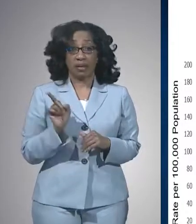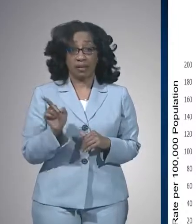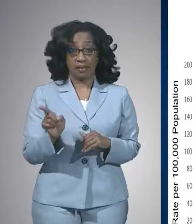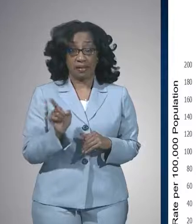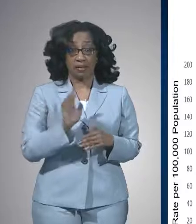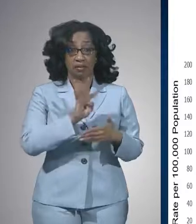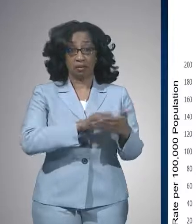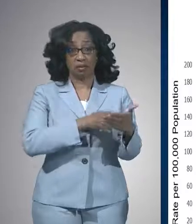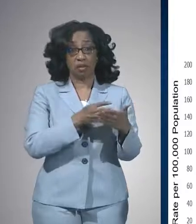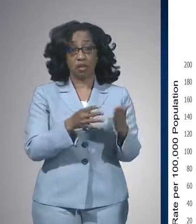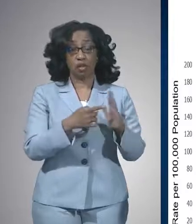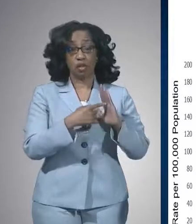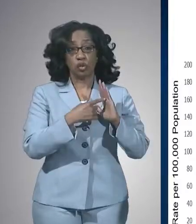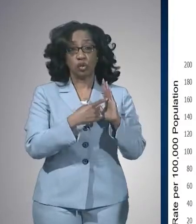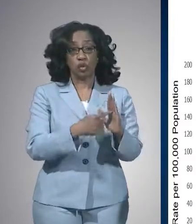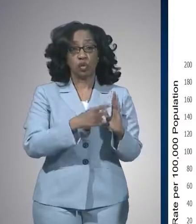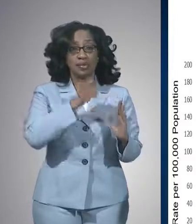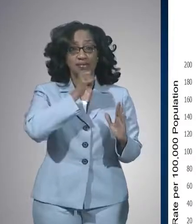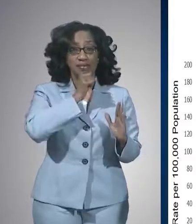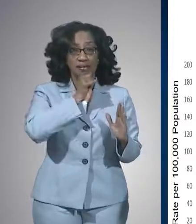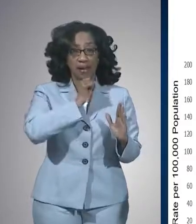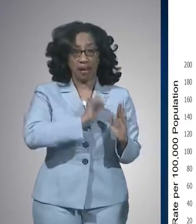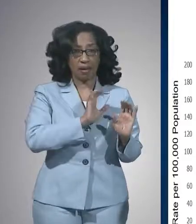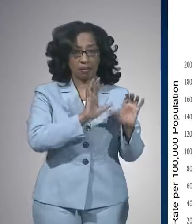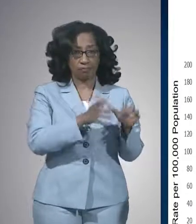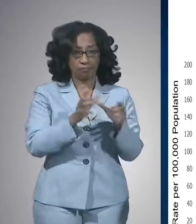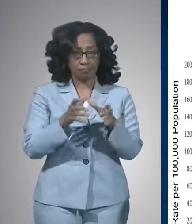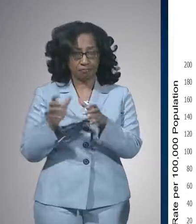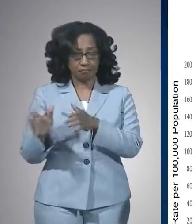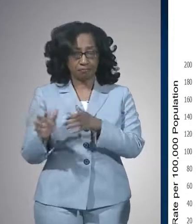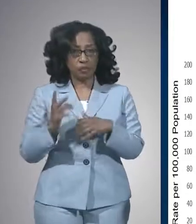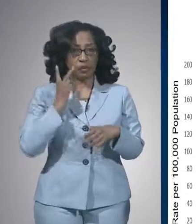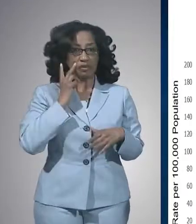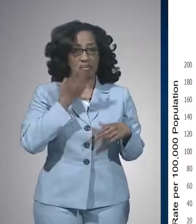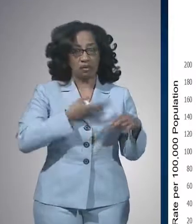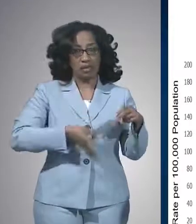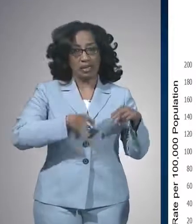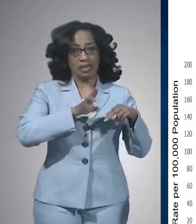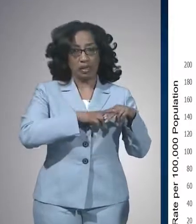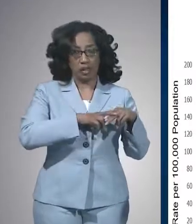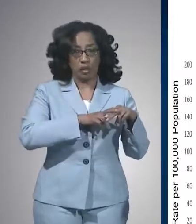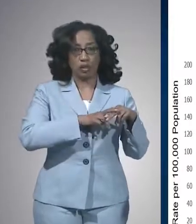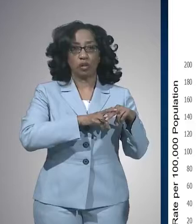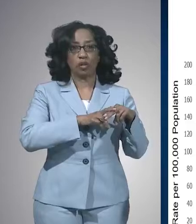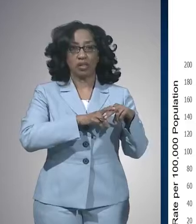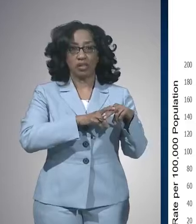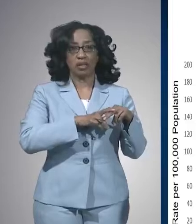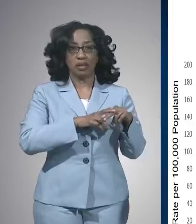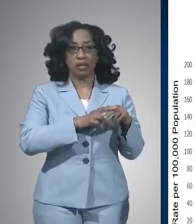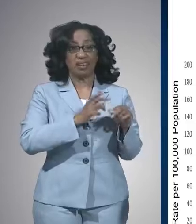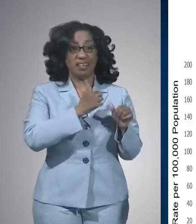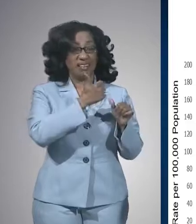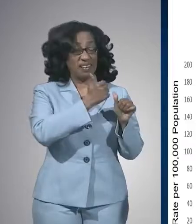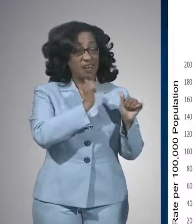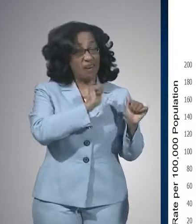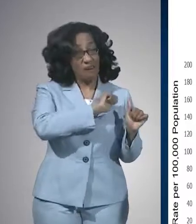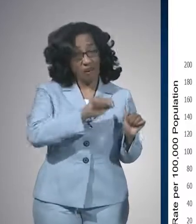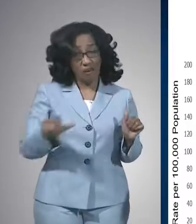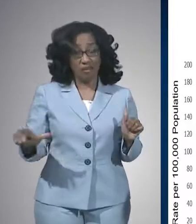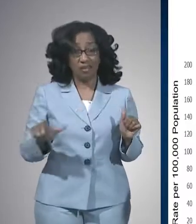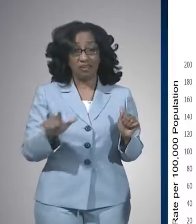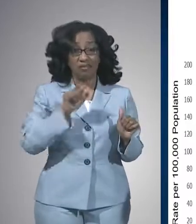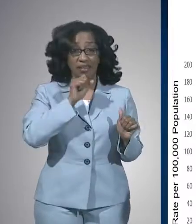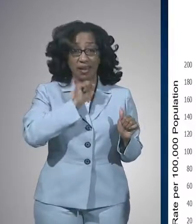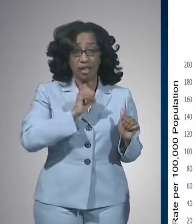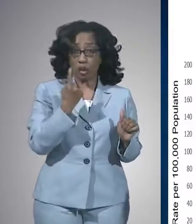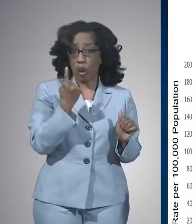active cases by age group. We have seen an increase in active cases across every age group except